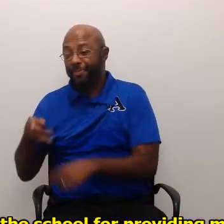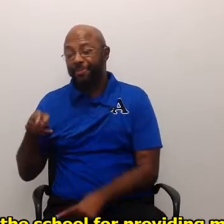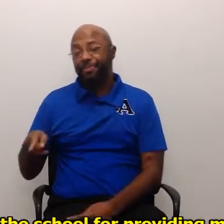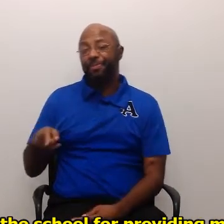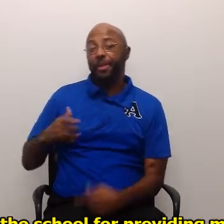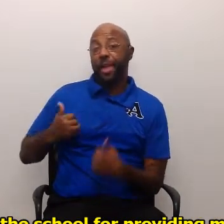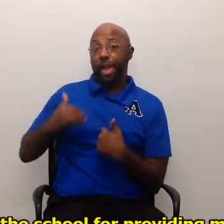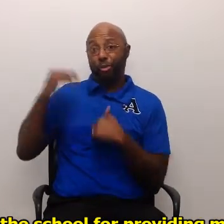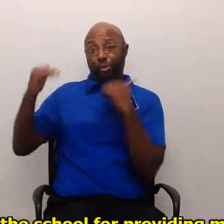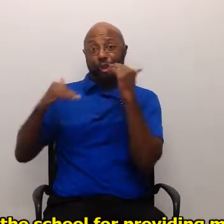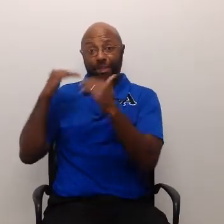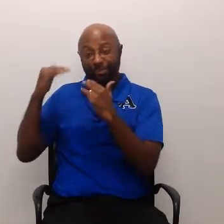an interpreter.